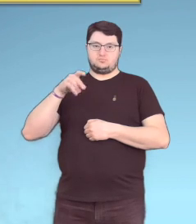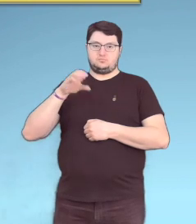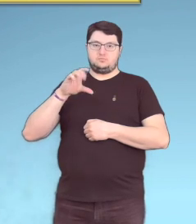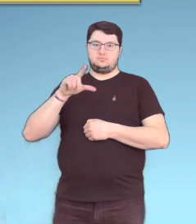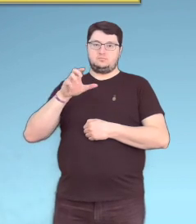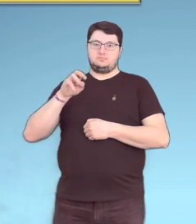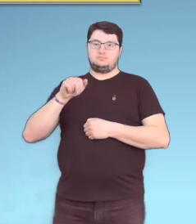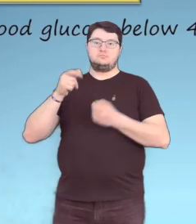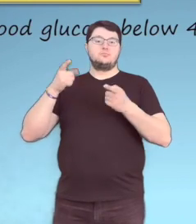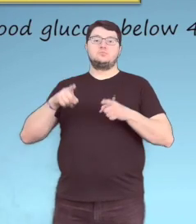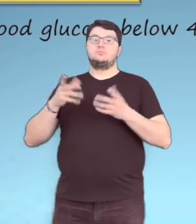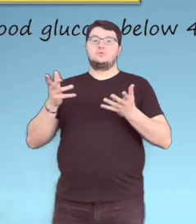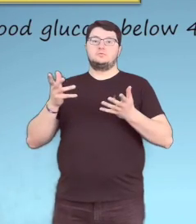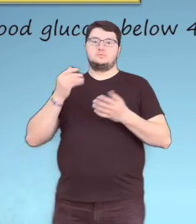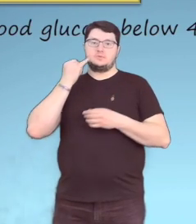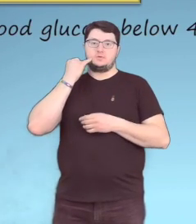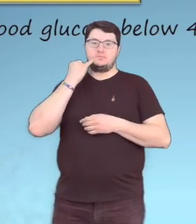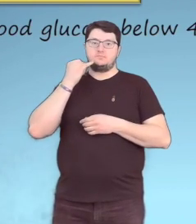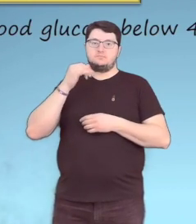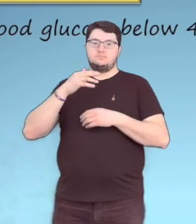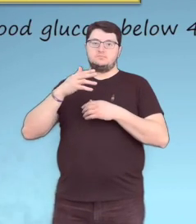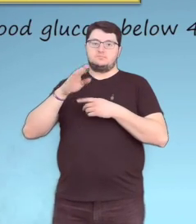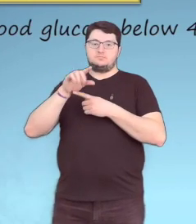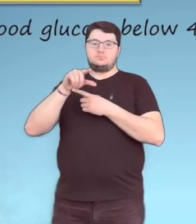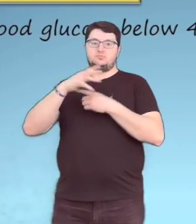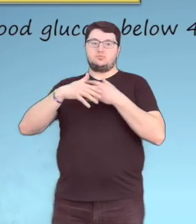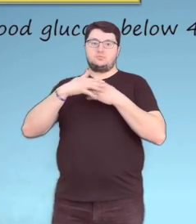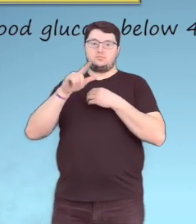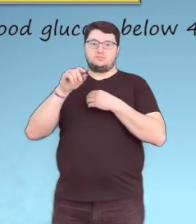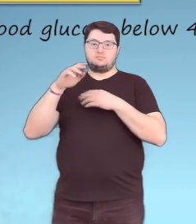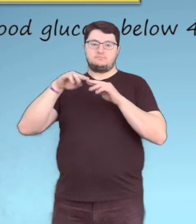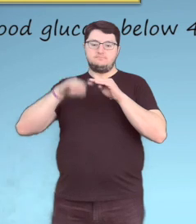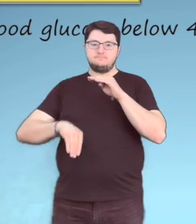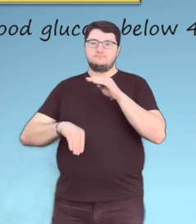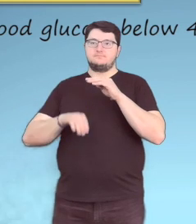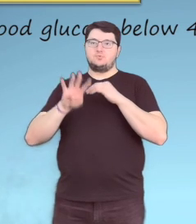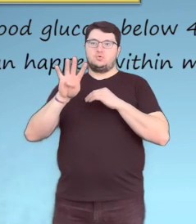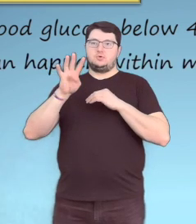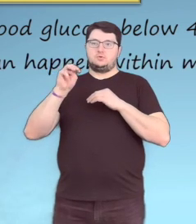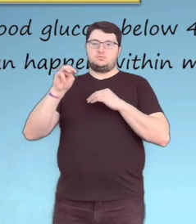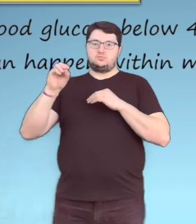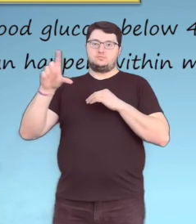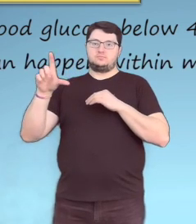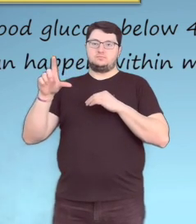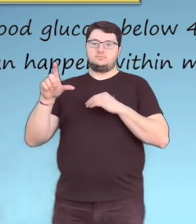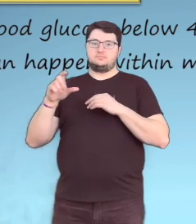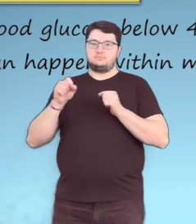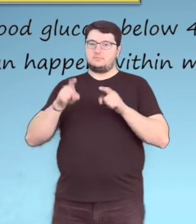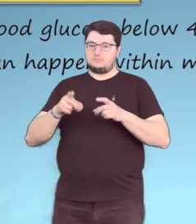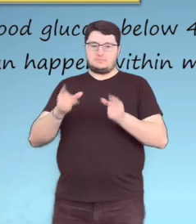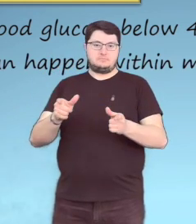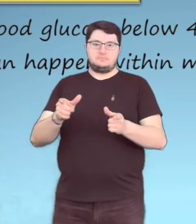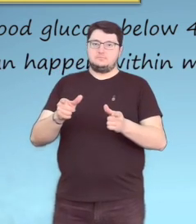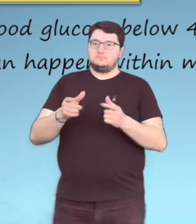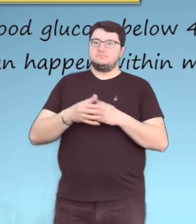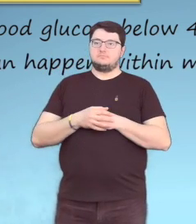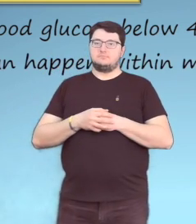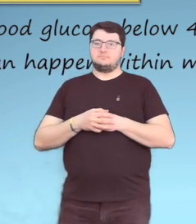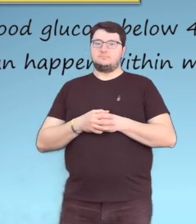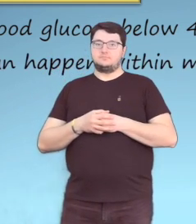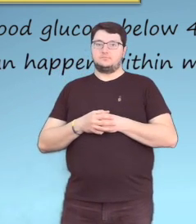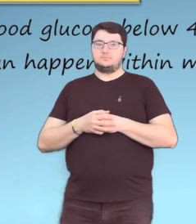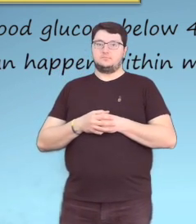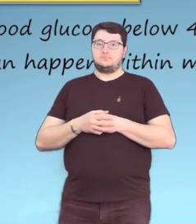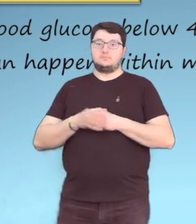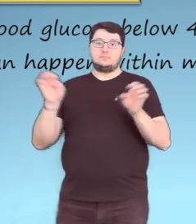Hypoglycemia occurs when the blood glucose is less than 4 millimoles per litre. It can happen within minutes of a child appearing well.